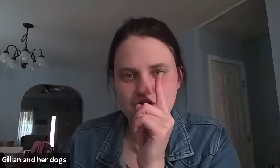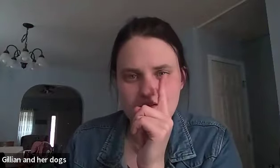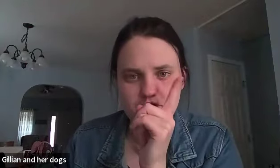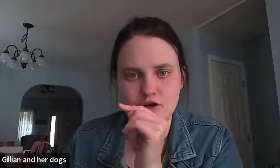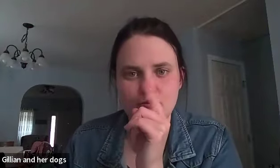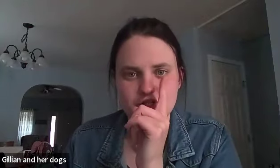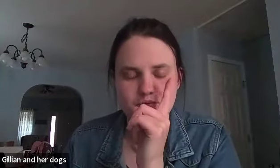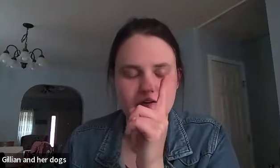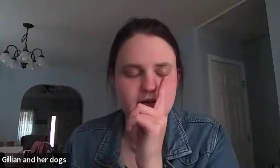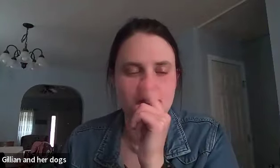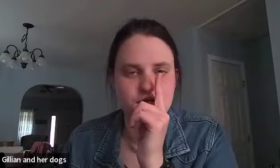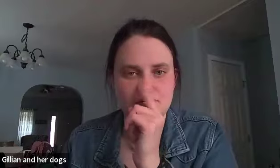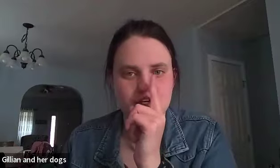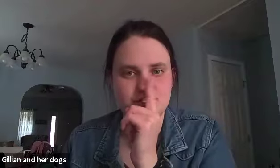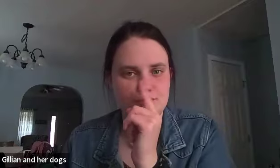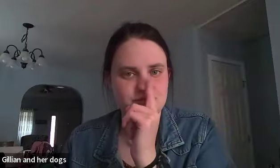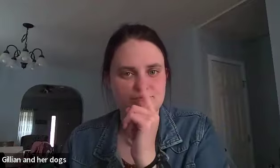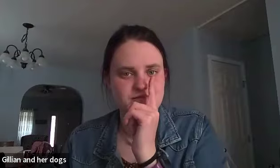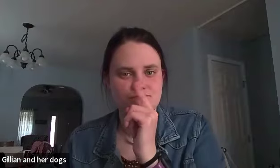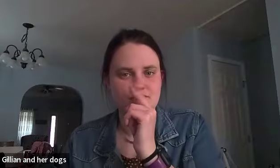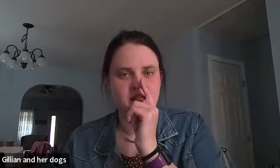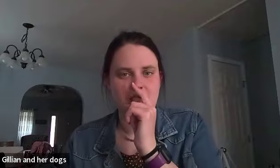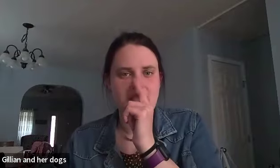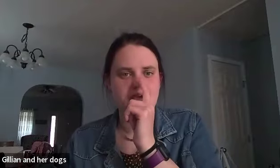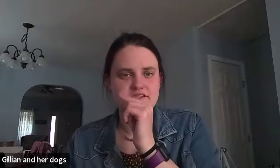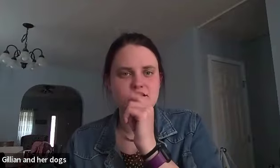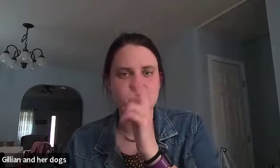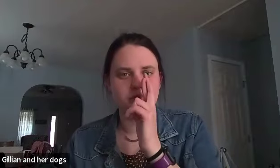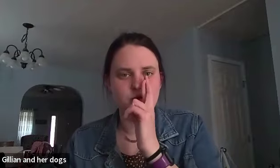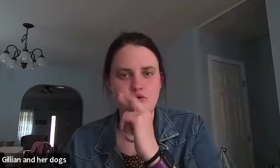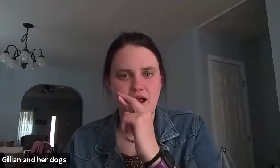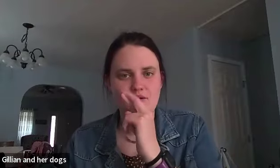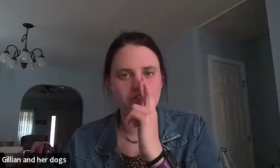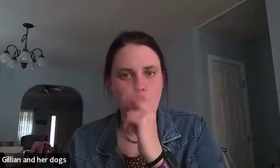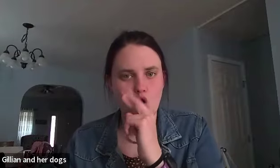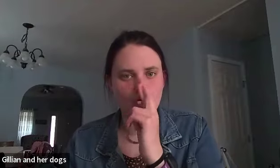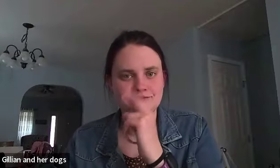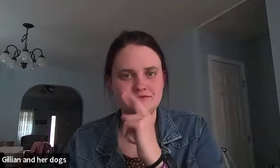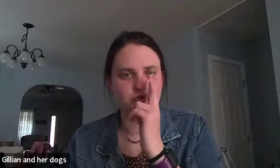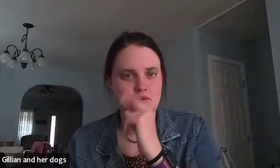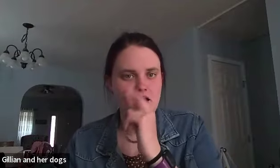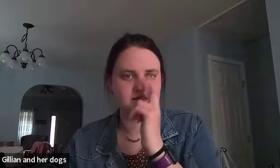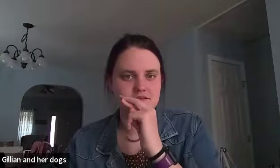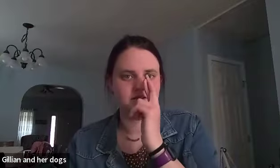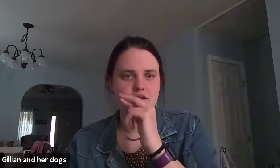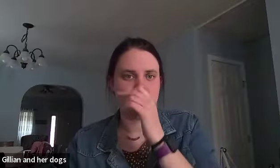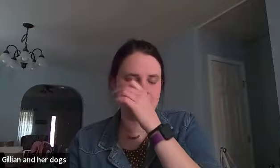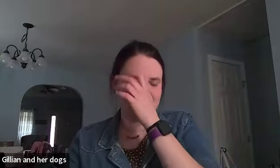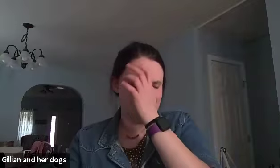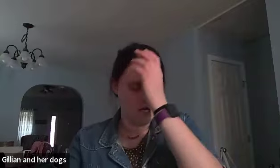just have your pointer finger, and you brush it across your nose. I have seen some people will go rat with the R for rat. Not